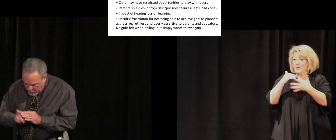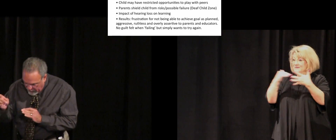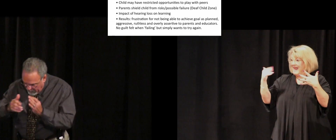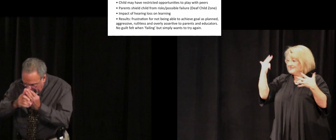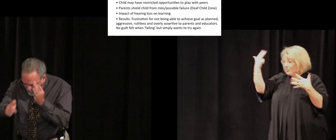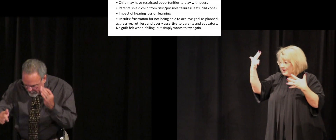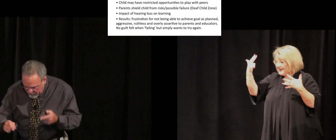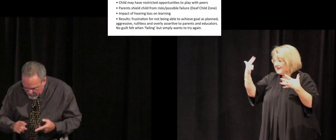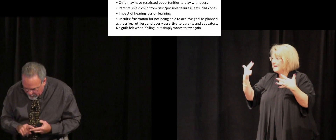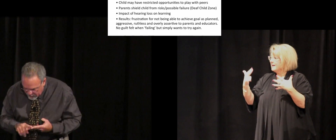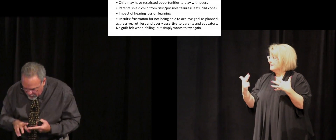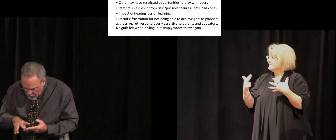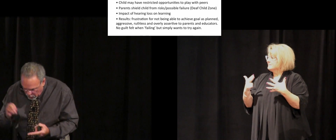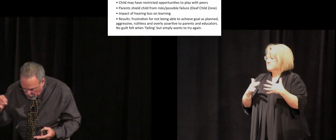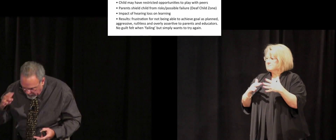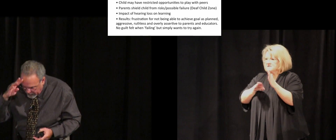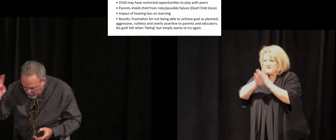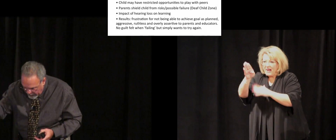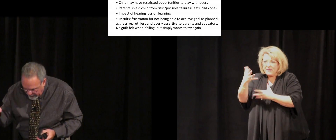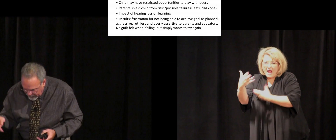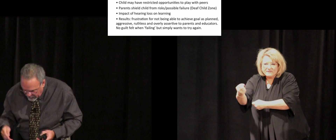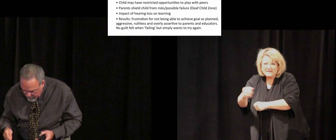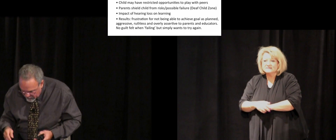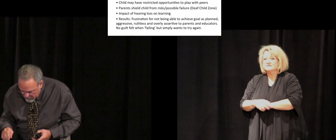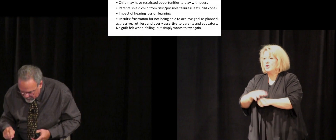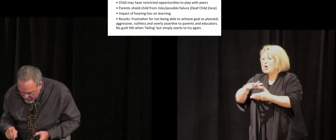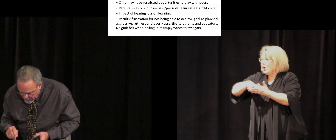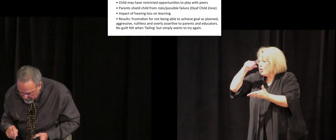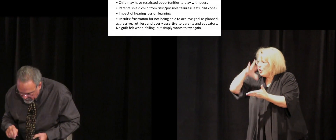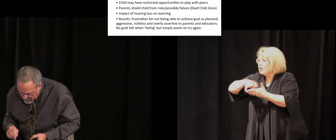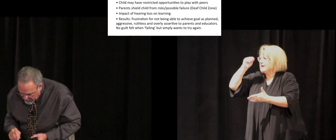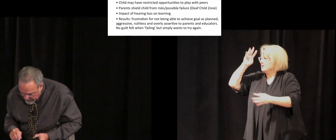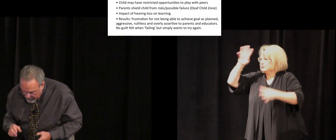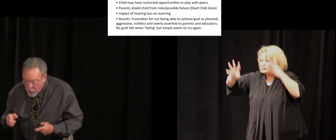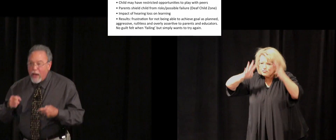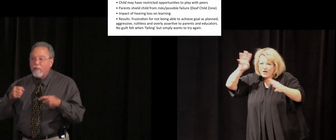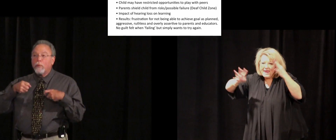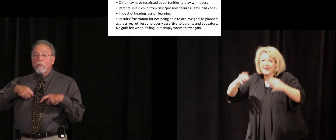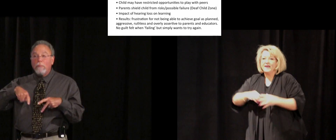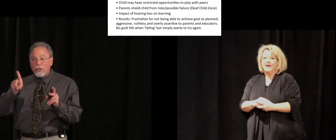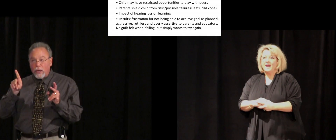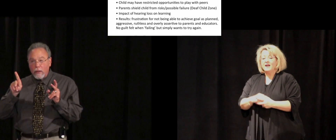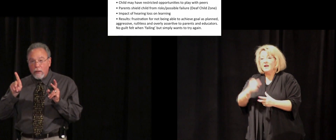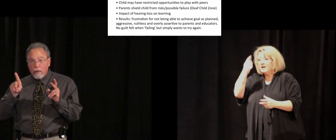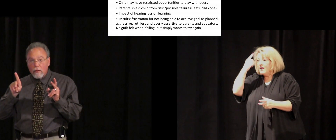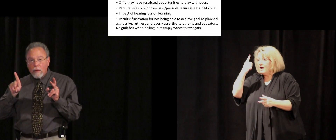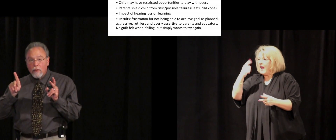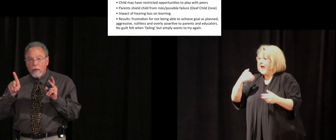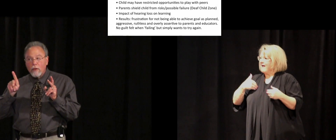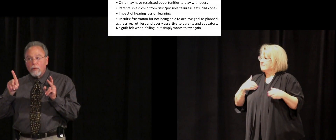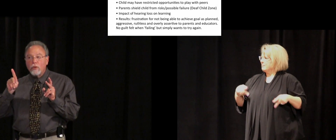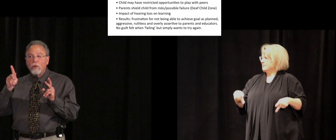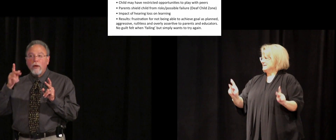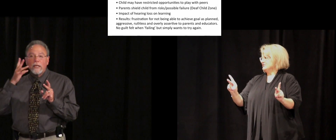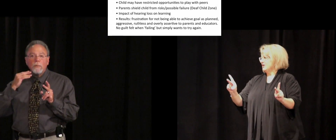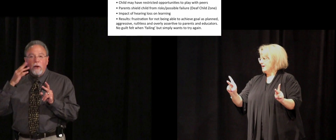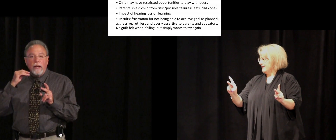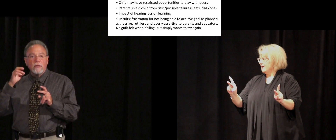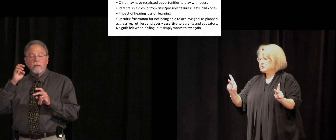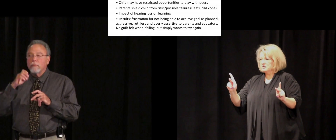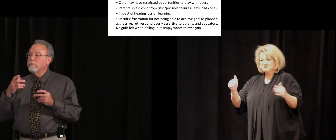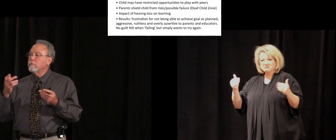it's like, wow, it's like a candy store. Where do I fit in? So there's a lot of experimentation and trial and